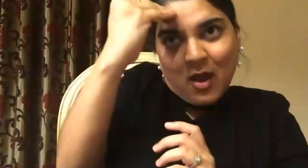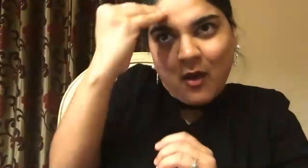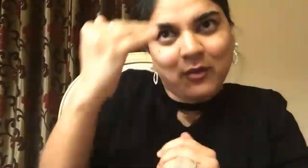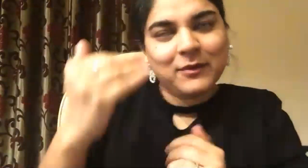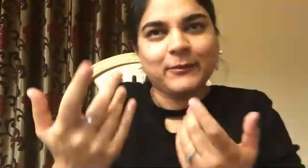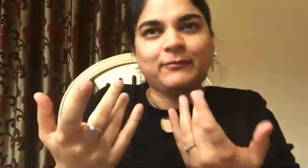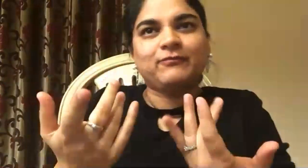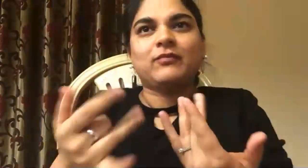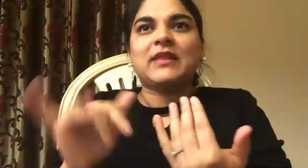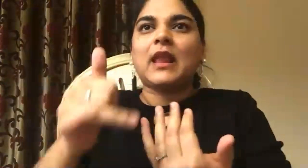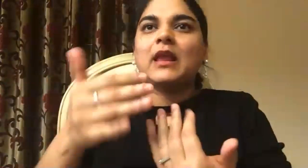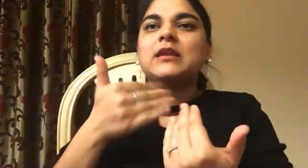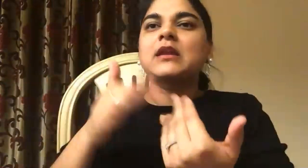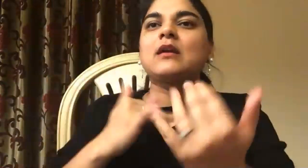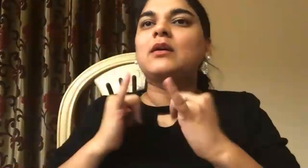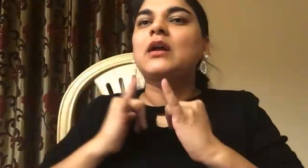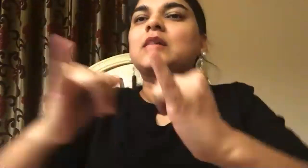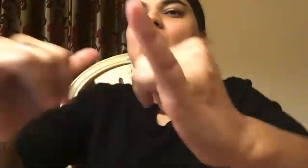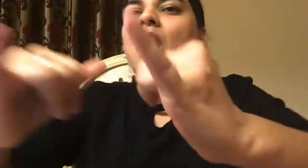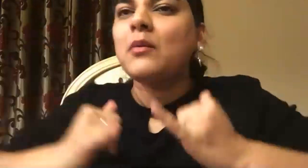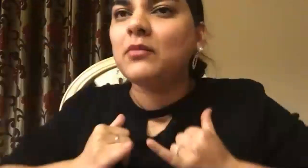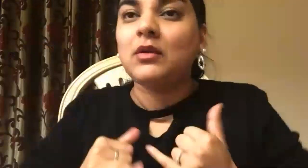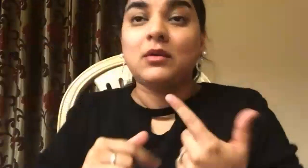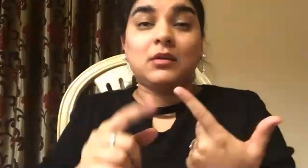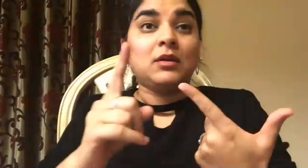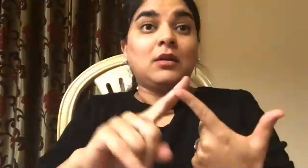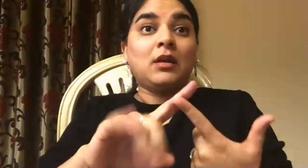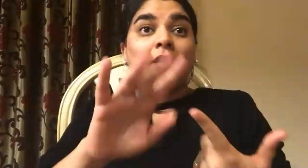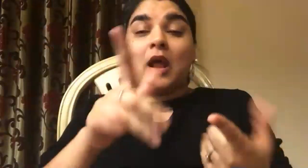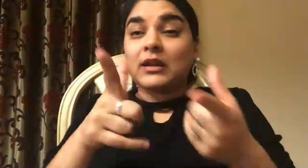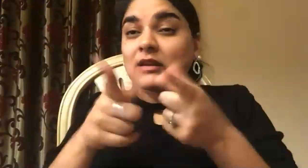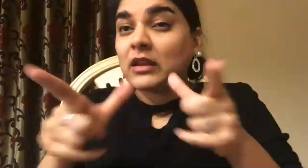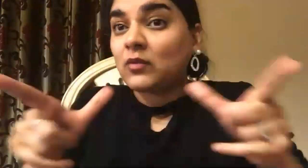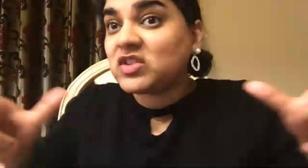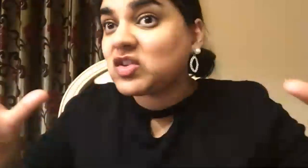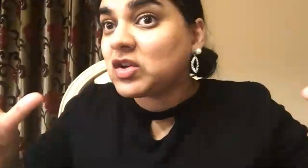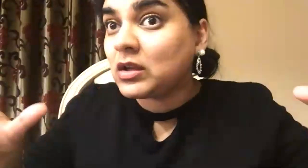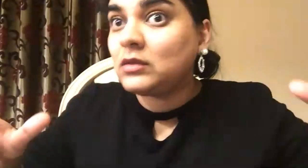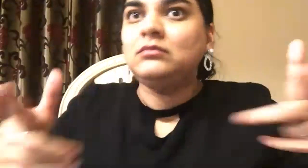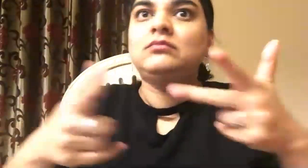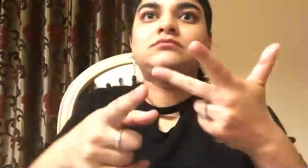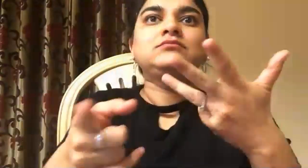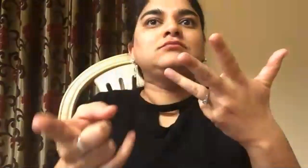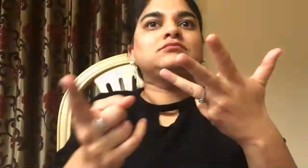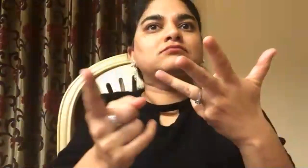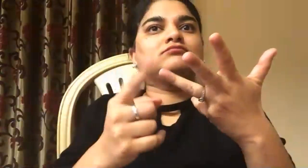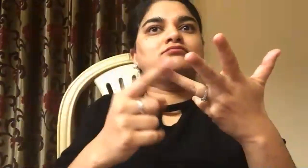specifically match exactly what I'm looking for. We identify the same. And that's very important. We even are familiar with the